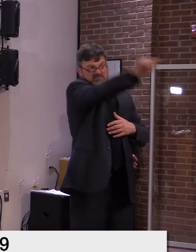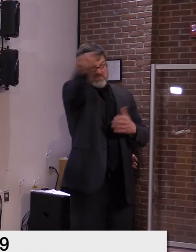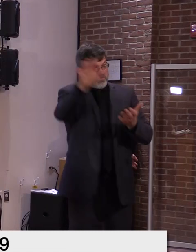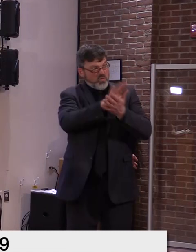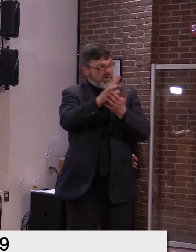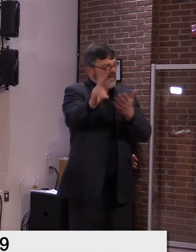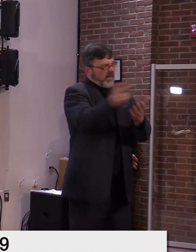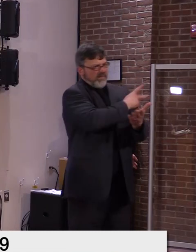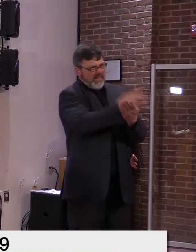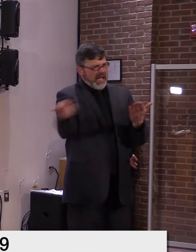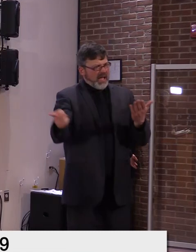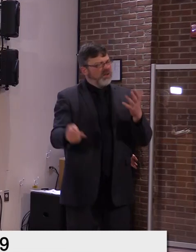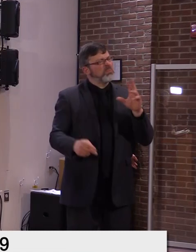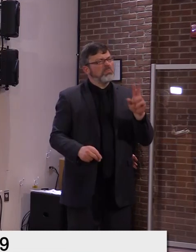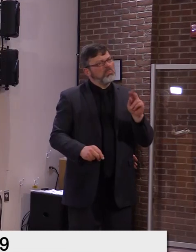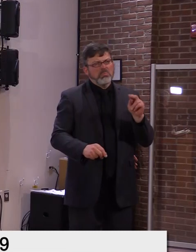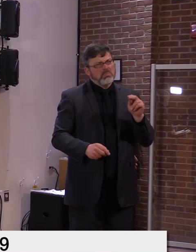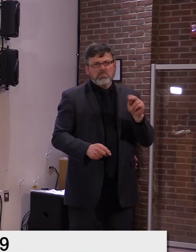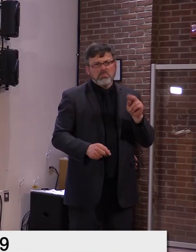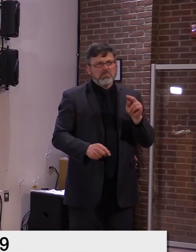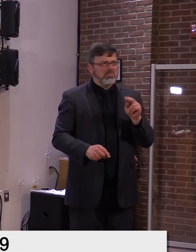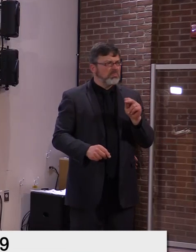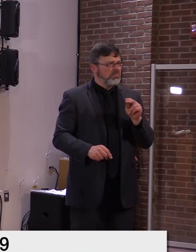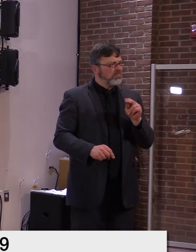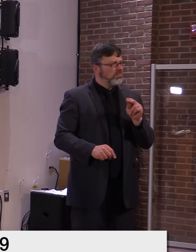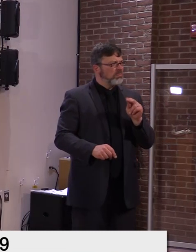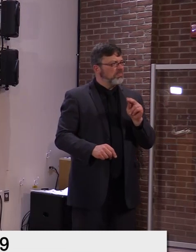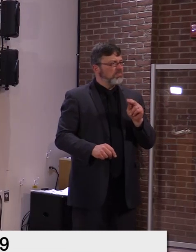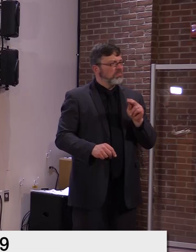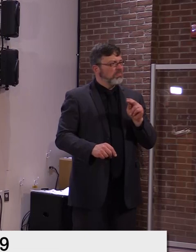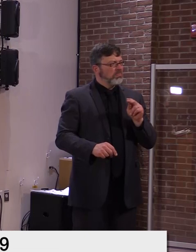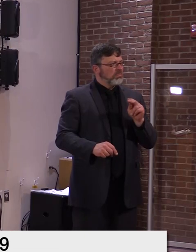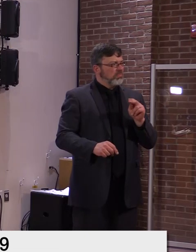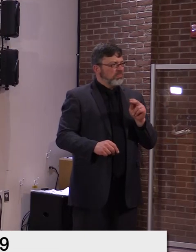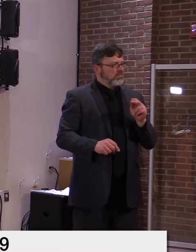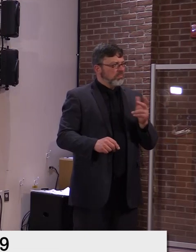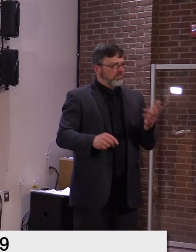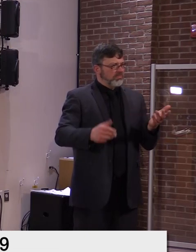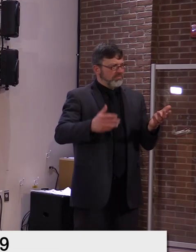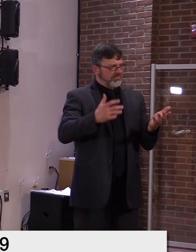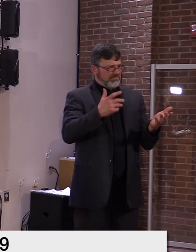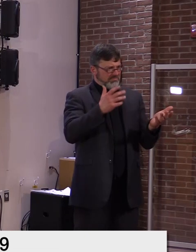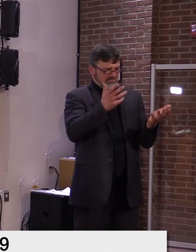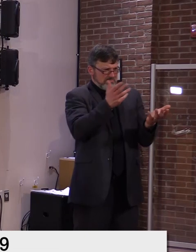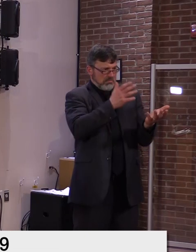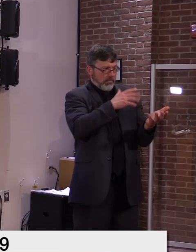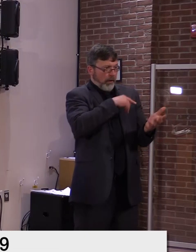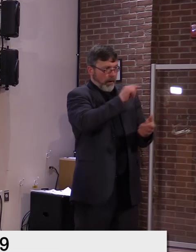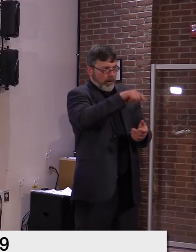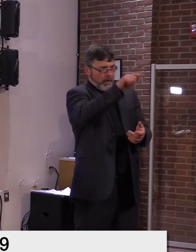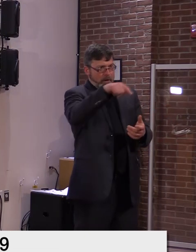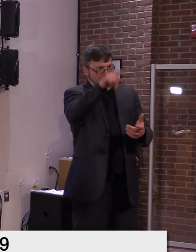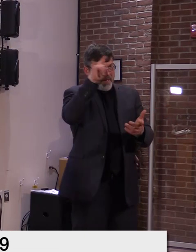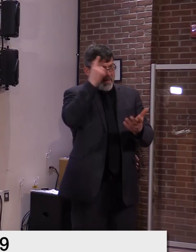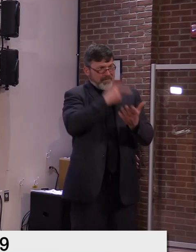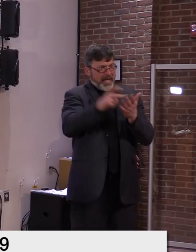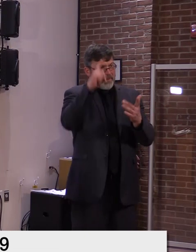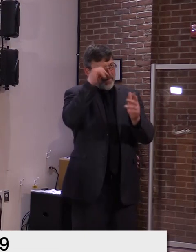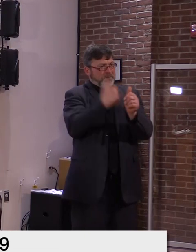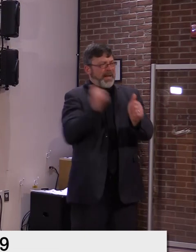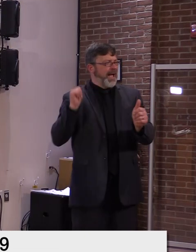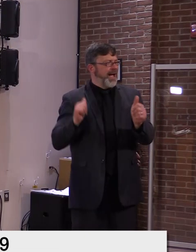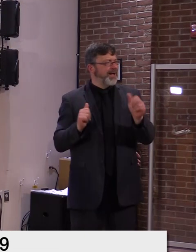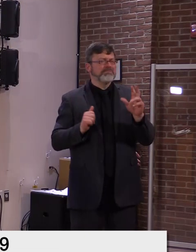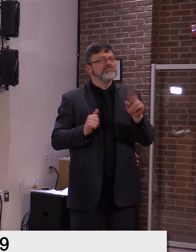not something that any of us are, okay with. So I think more to come, but it is